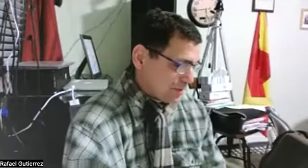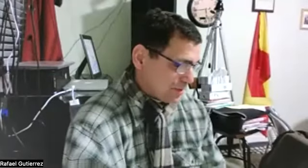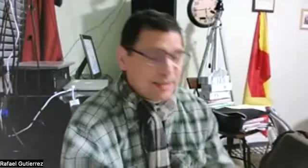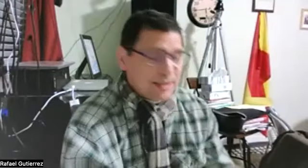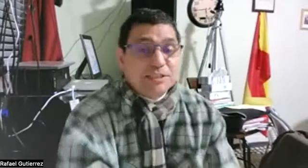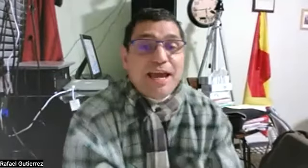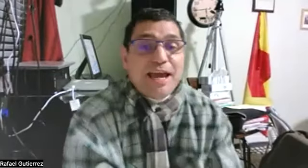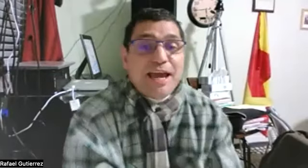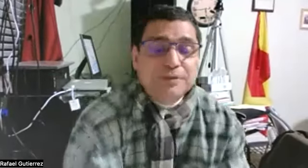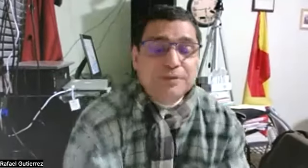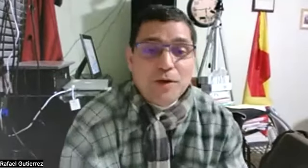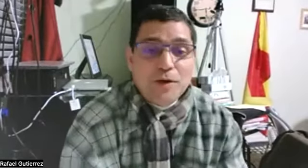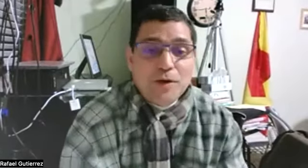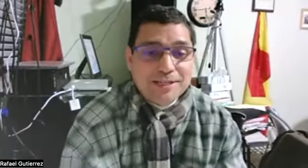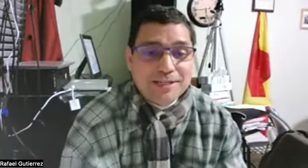Then escape. Two ways to say escape.